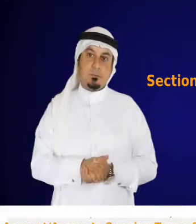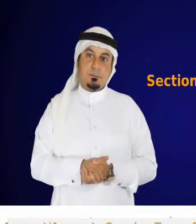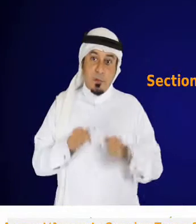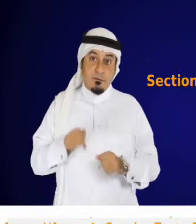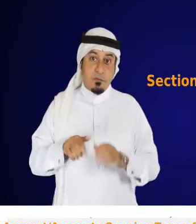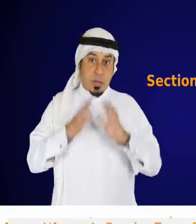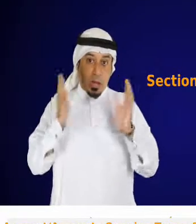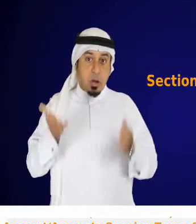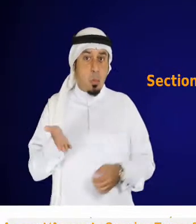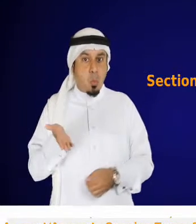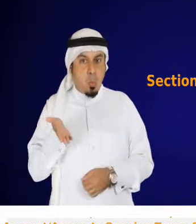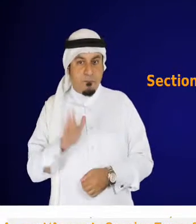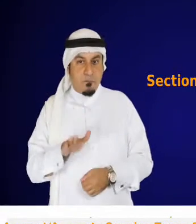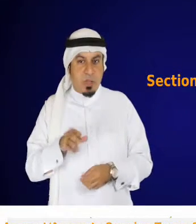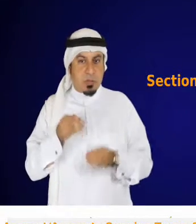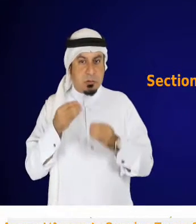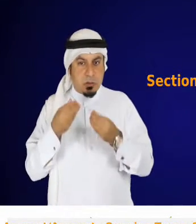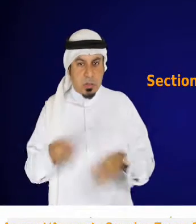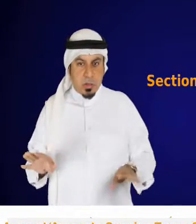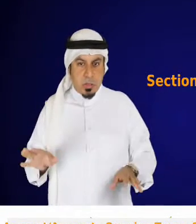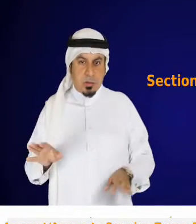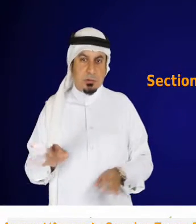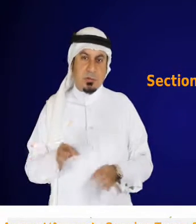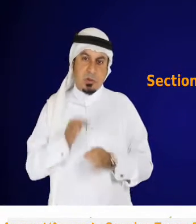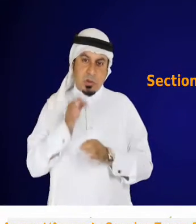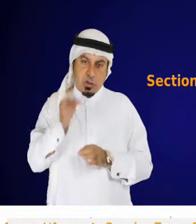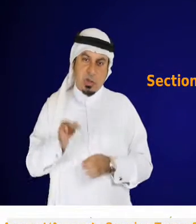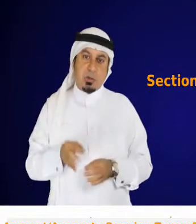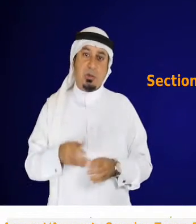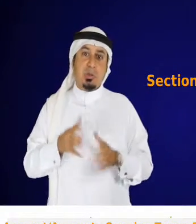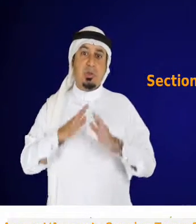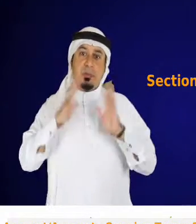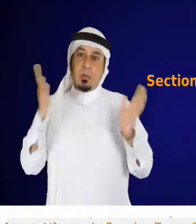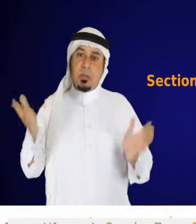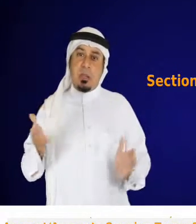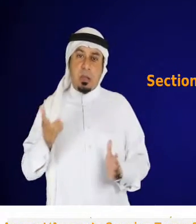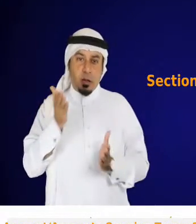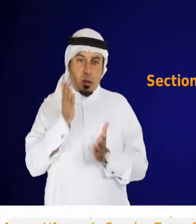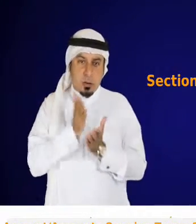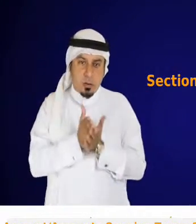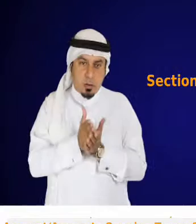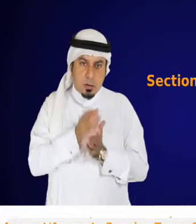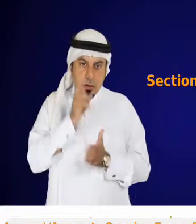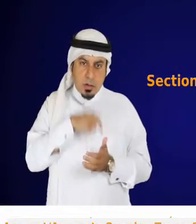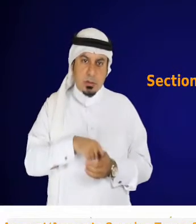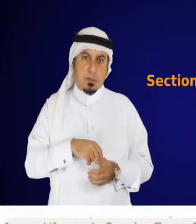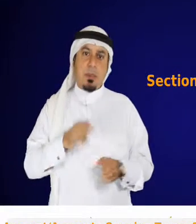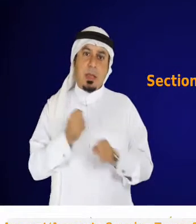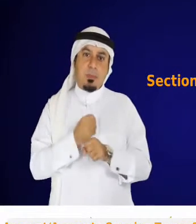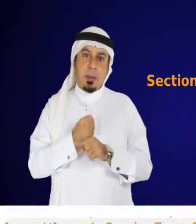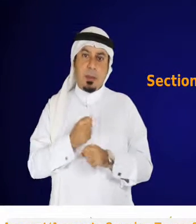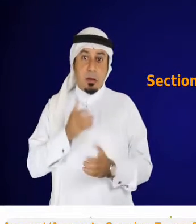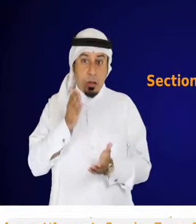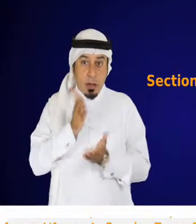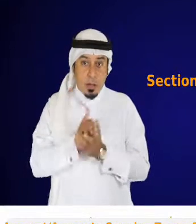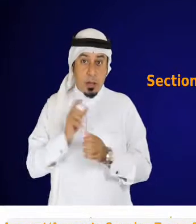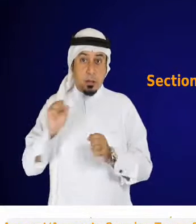C. In case of death, all the customer's obligations shall fall due, and the bank has the right to consolidate his accounts